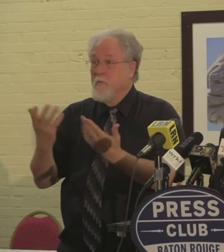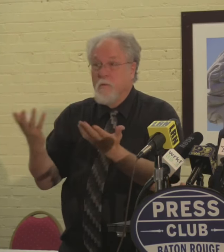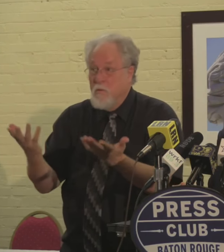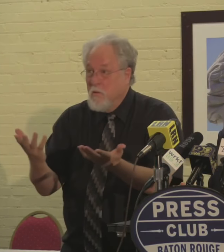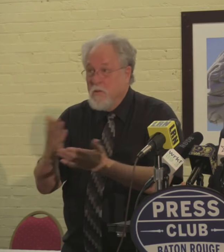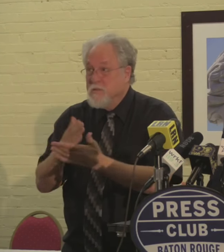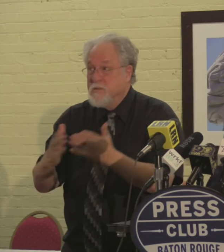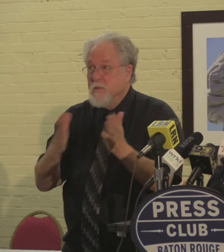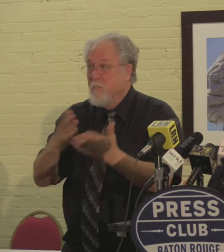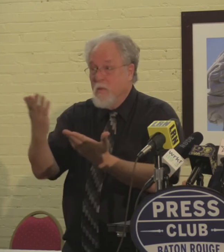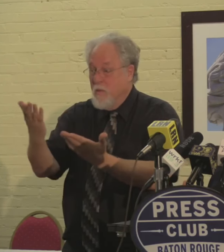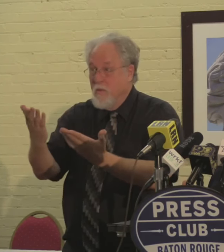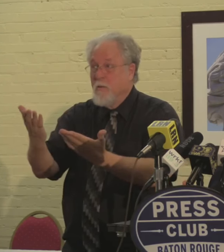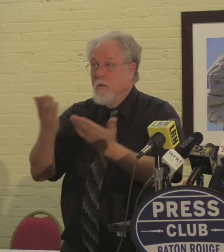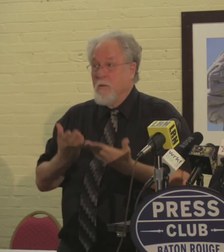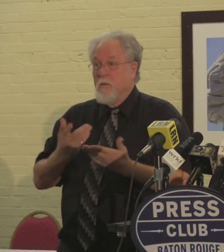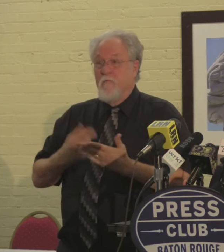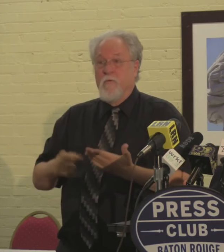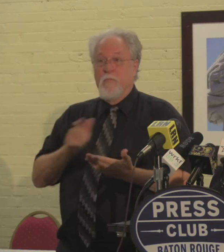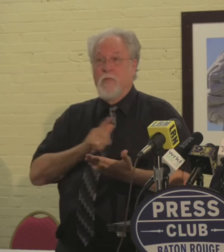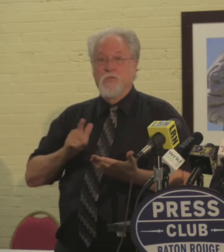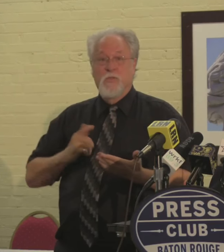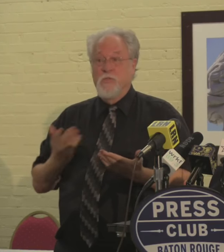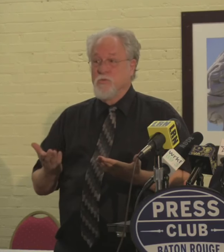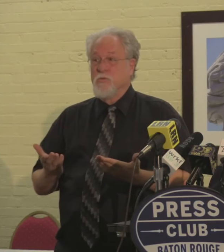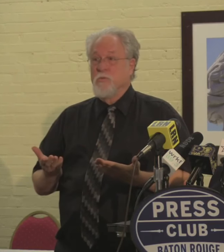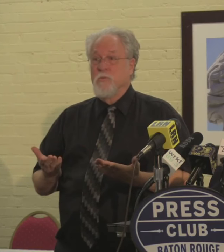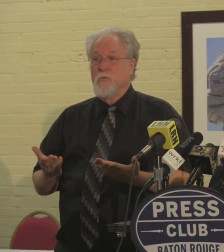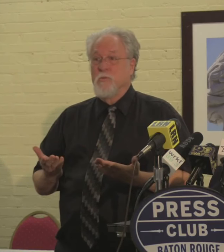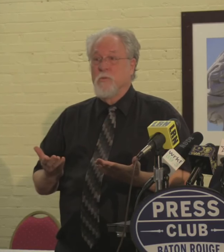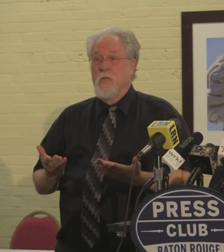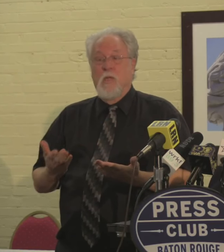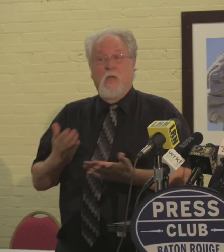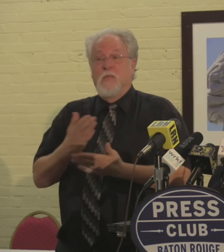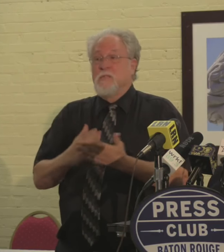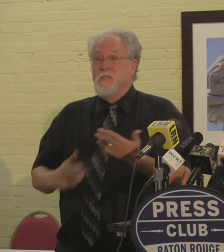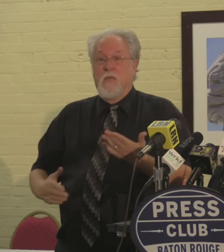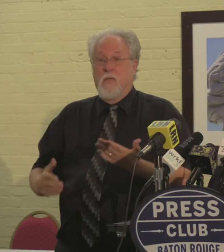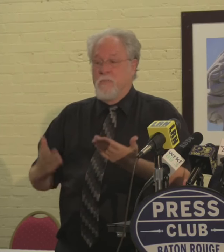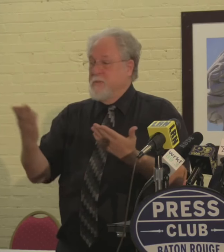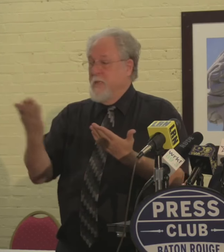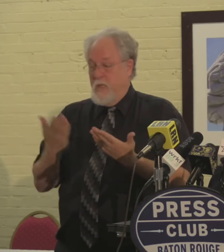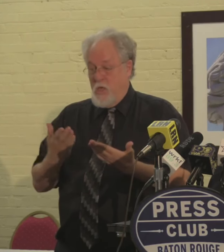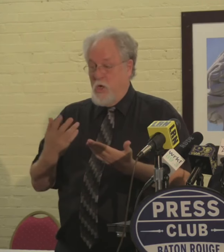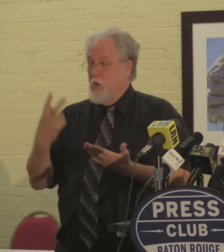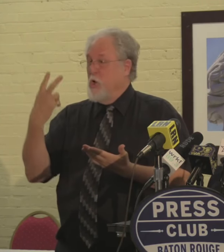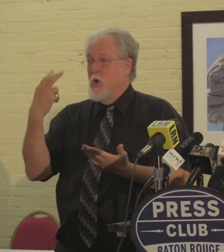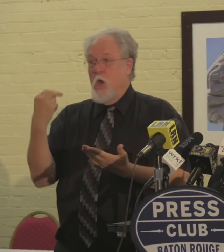plan that comes back from the legislature. At some point, saying no